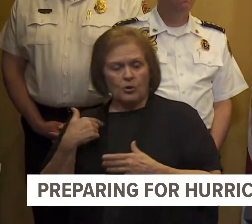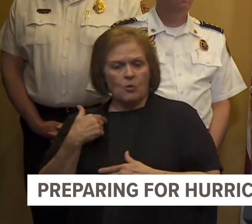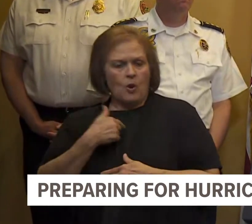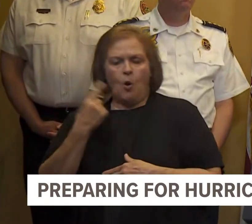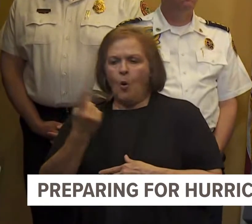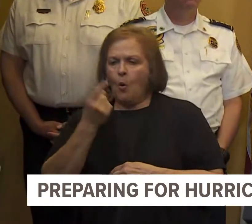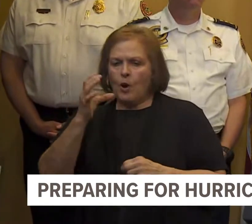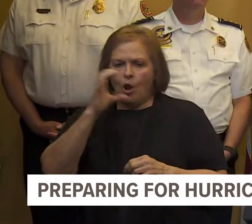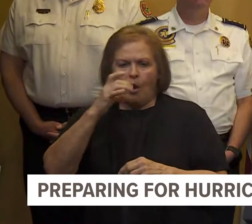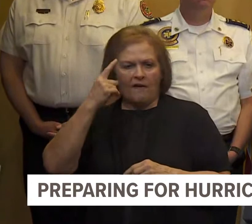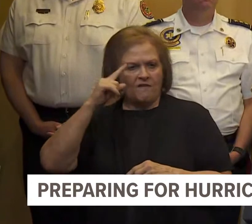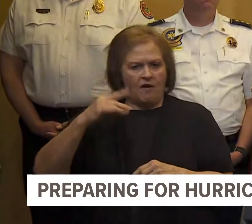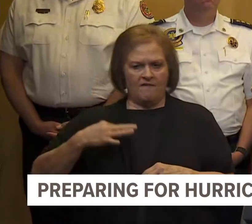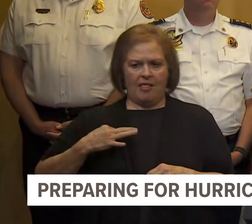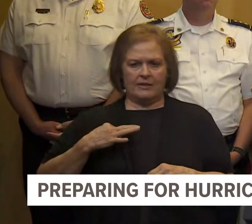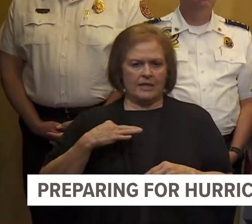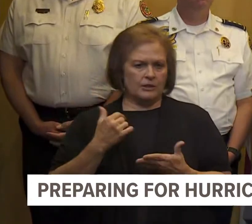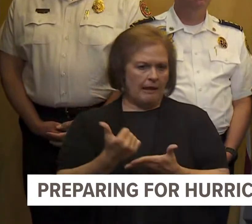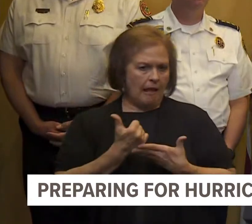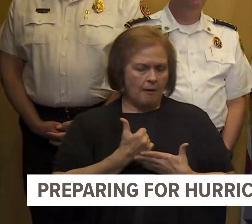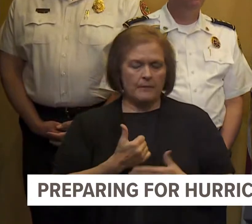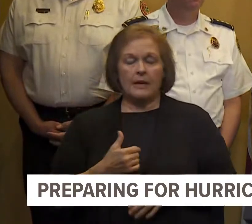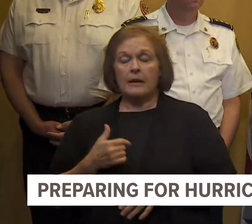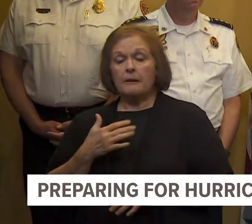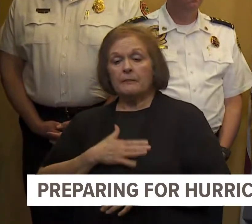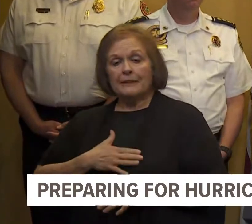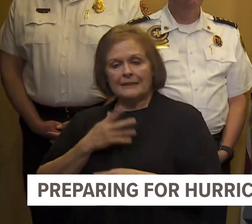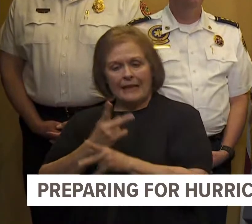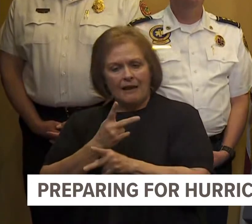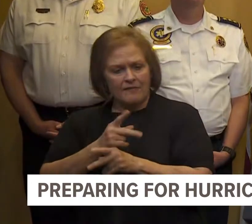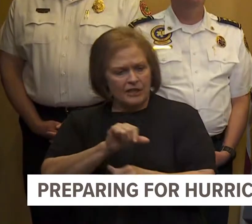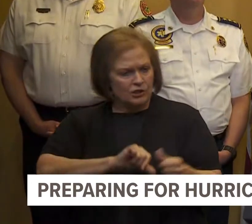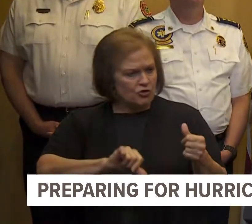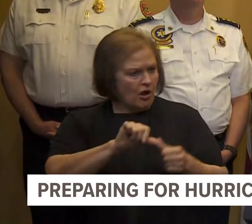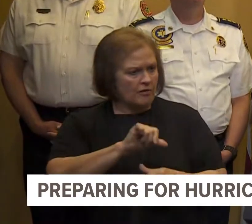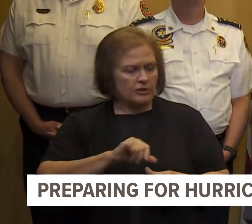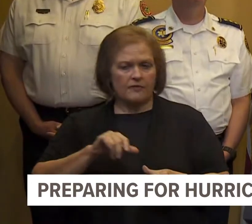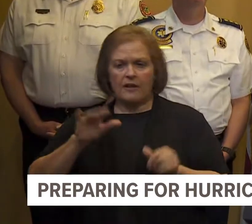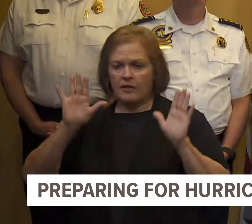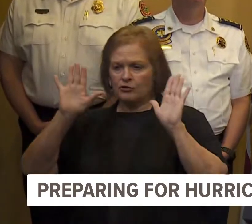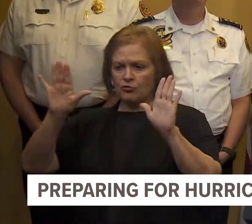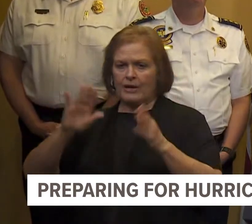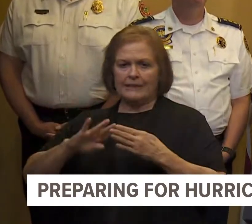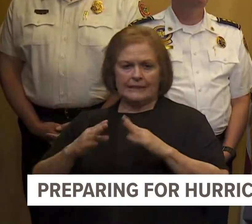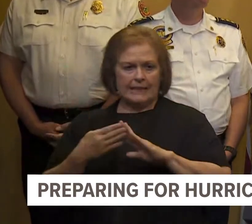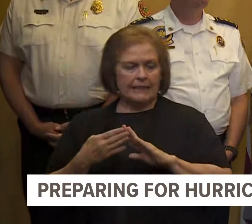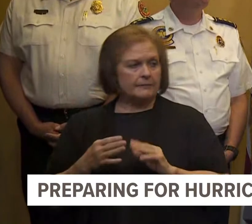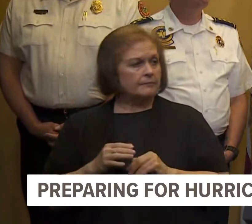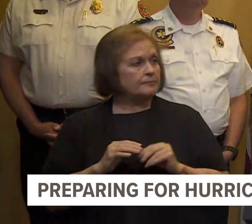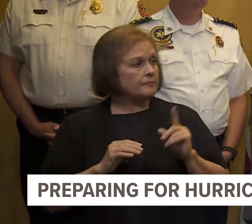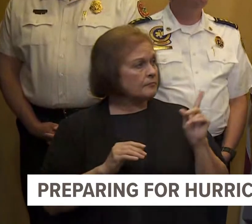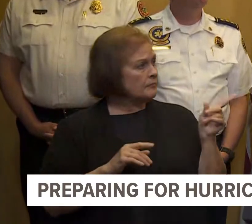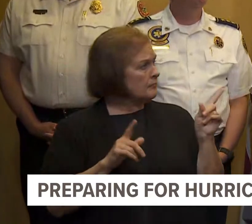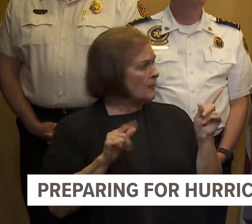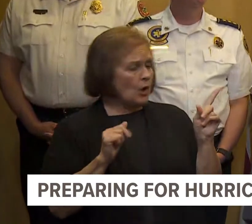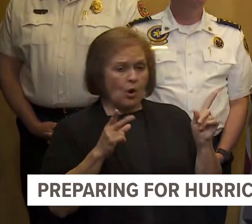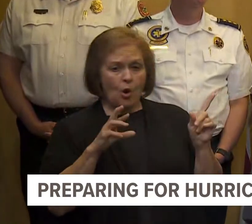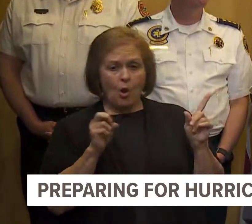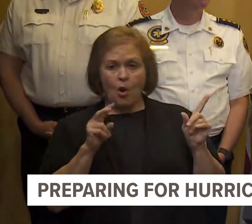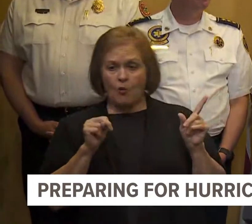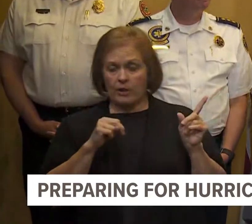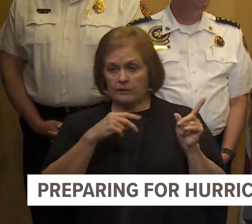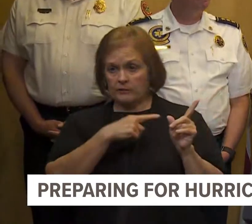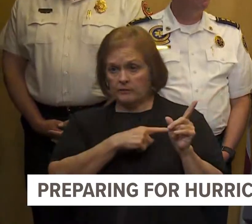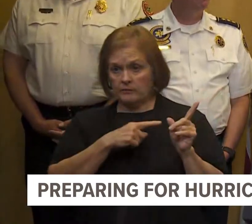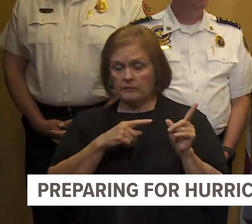for volunteers. Please take care of each other and this great city. Thanks. And so Lauren Nash is going to come